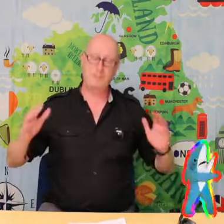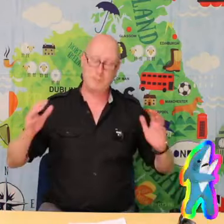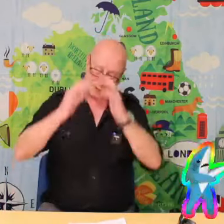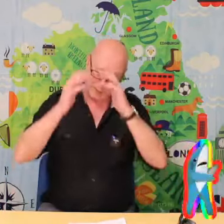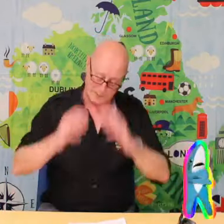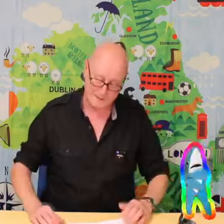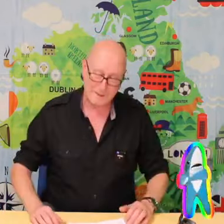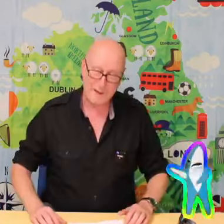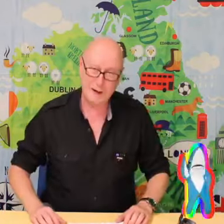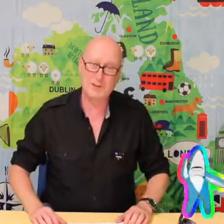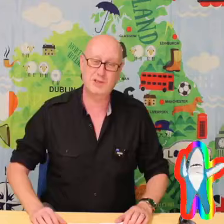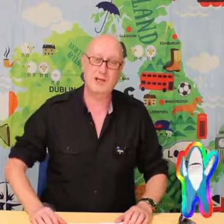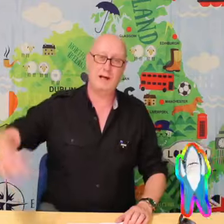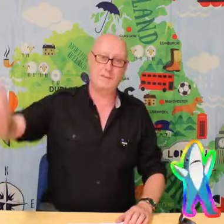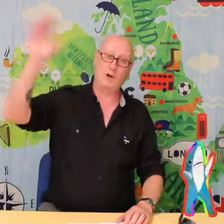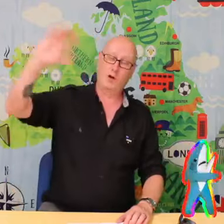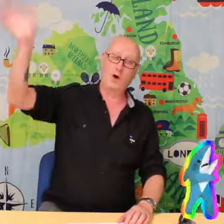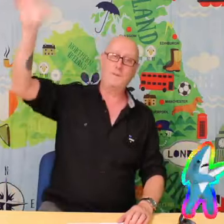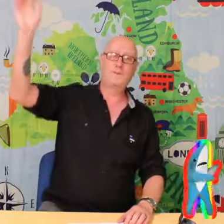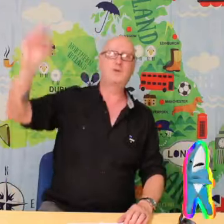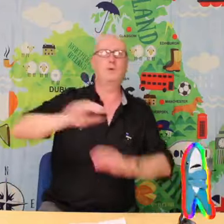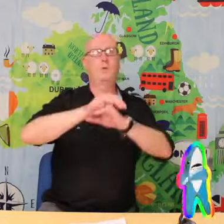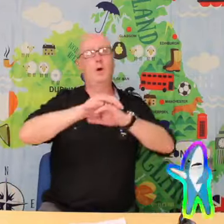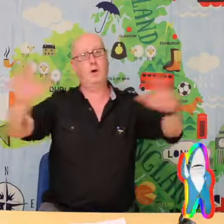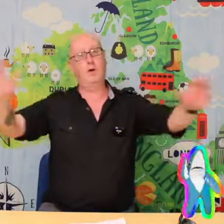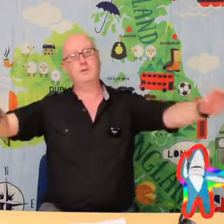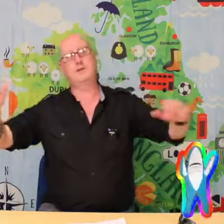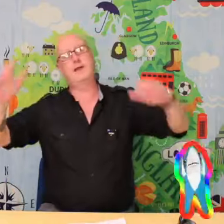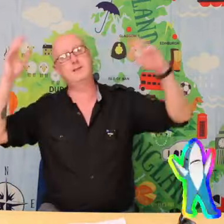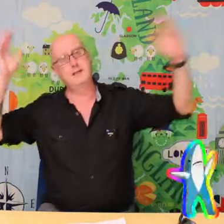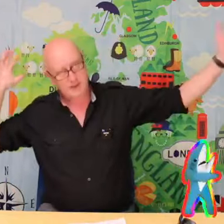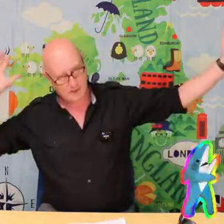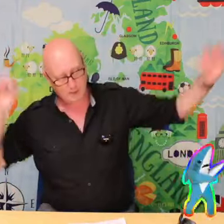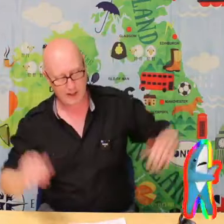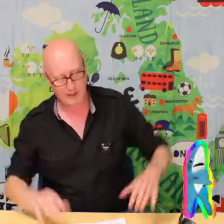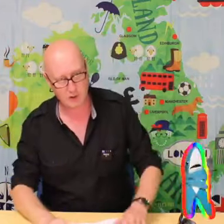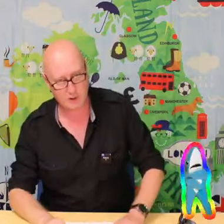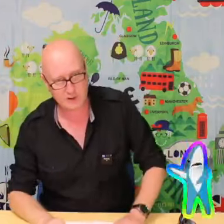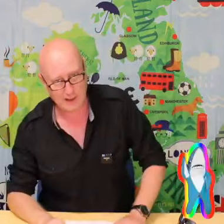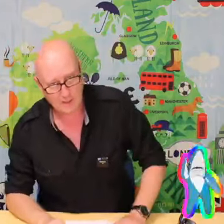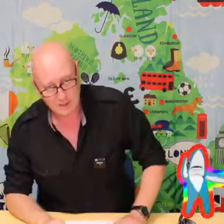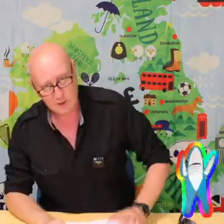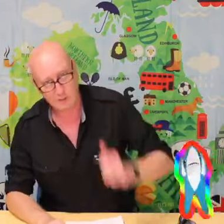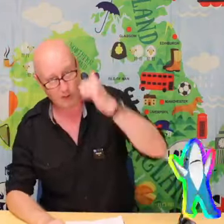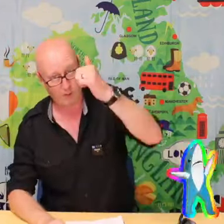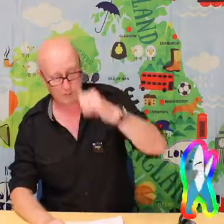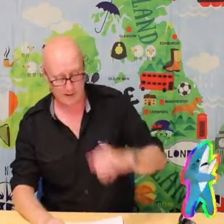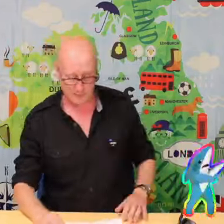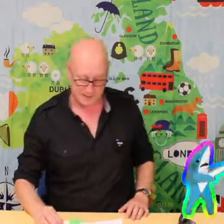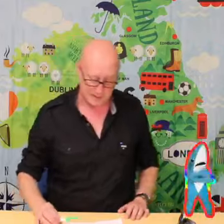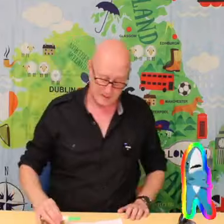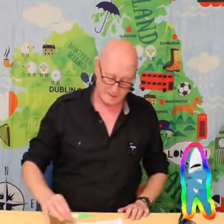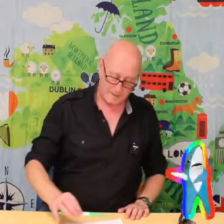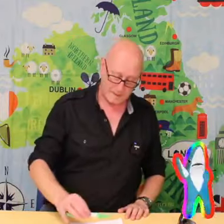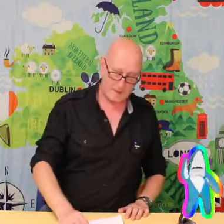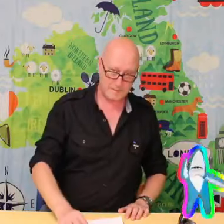upon me, he wants to say a big hello to you all on site. Hello. And, out there watching on telly. So a big hello from David Smart. I only realised the football was on, I